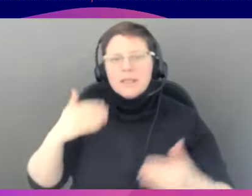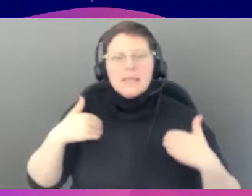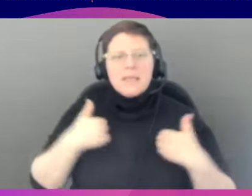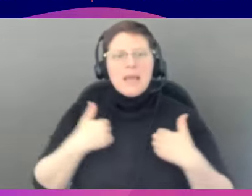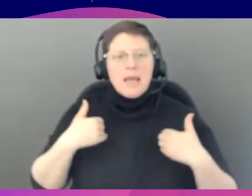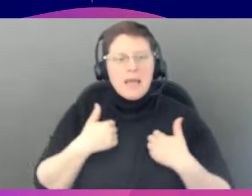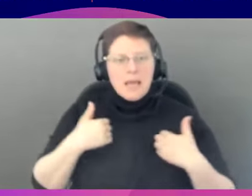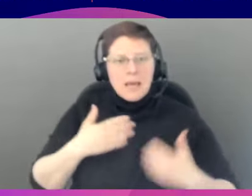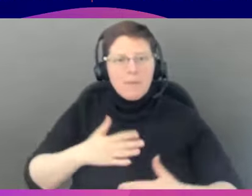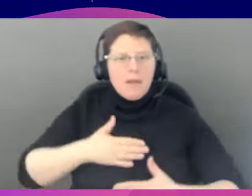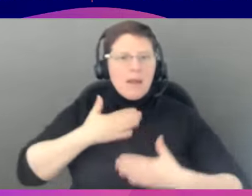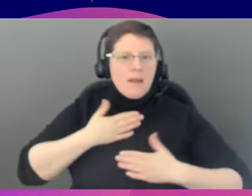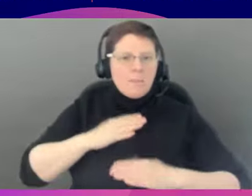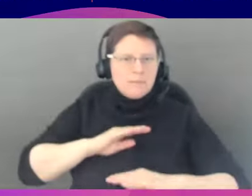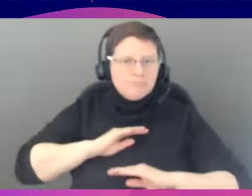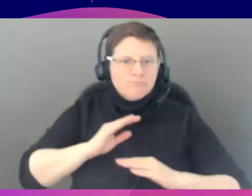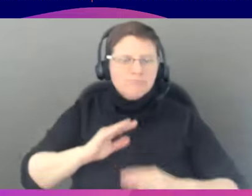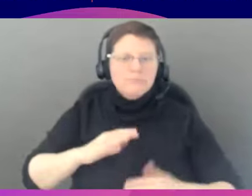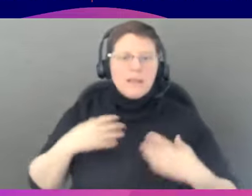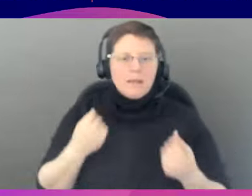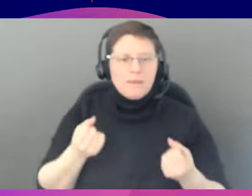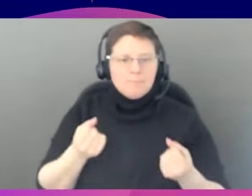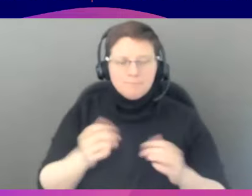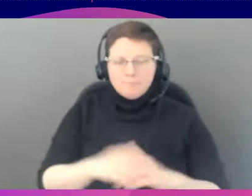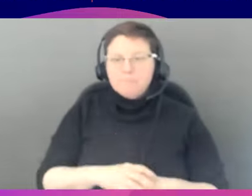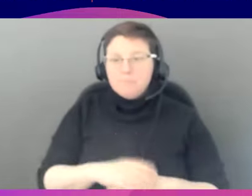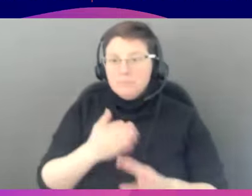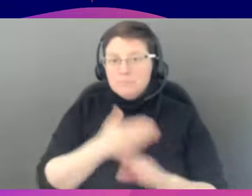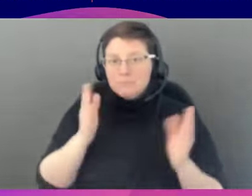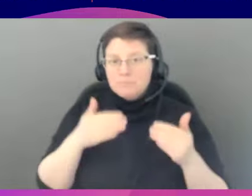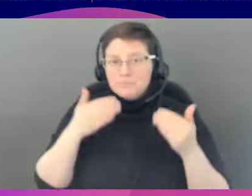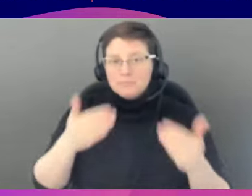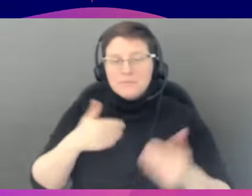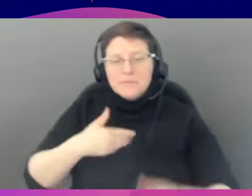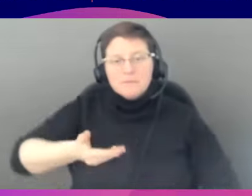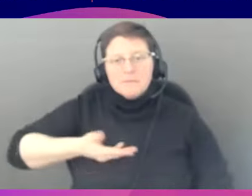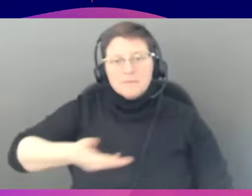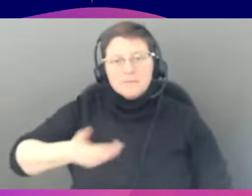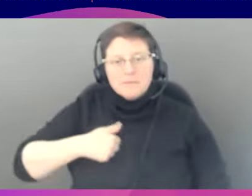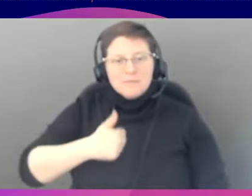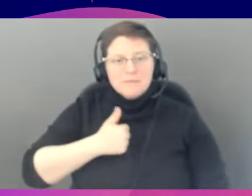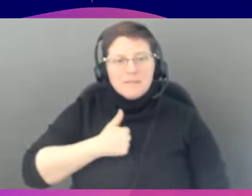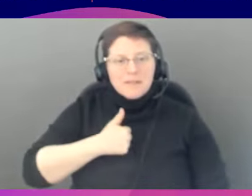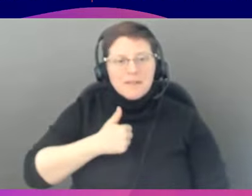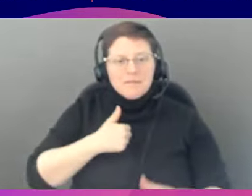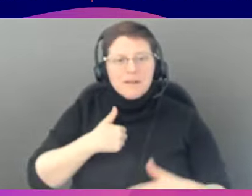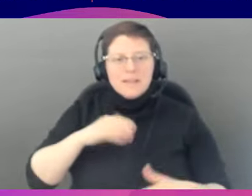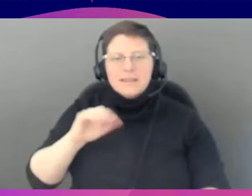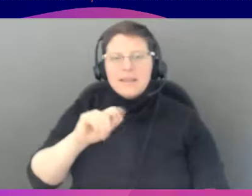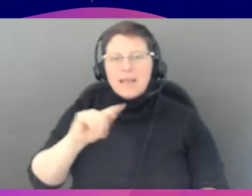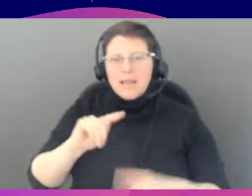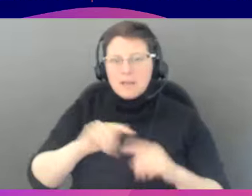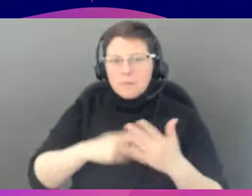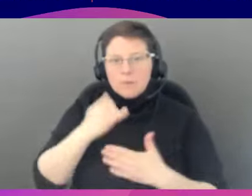So before we go any further, we'll just take a moment to introduce ourselves as the ACT project team. My name